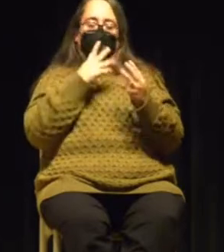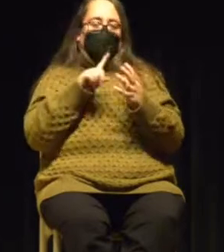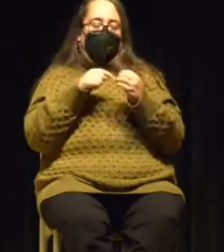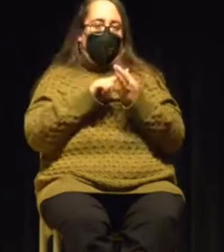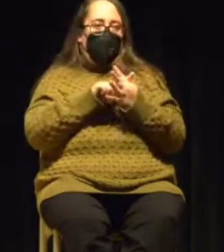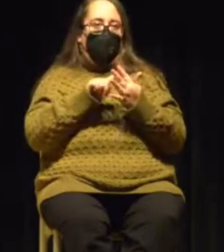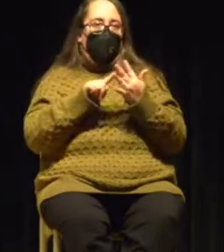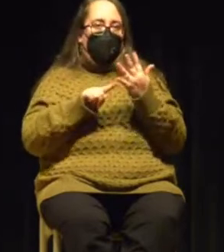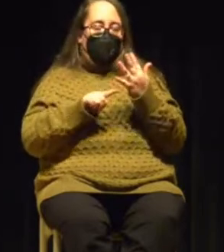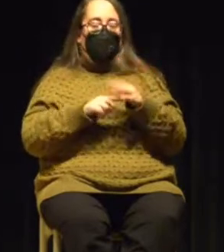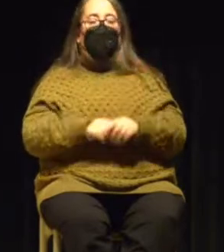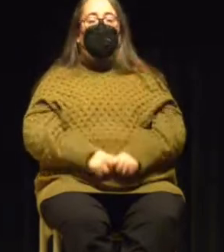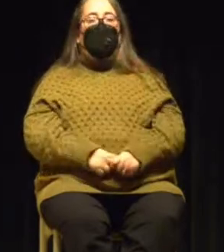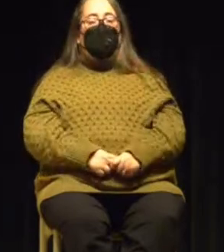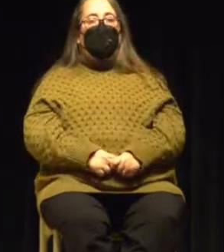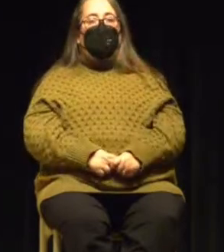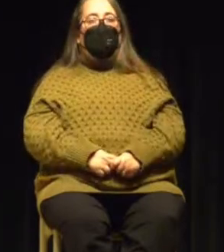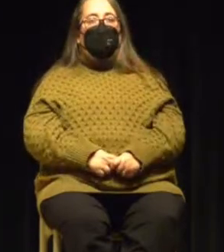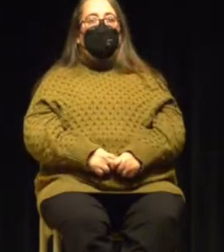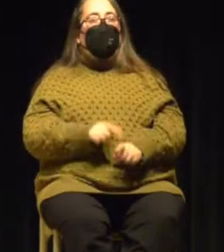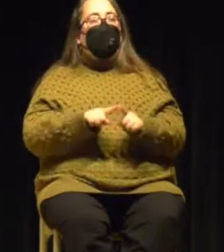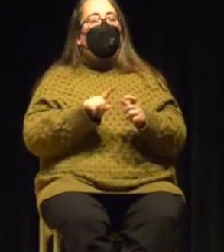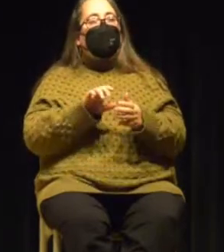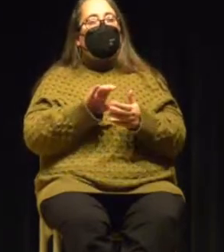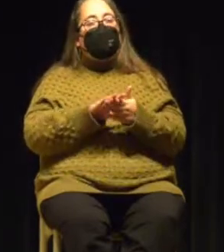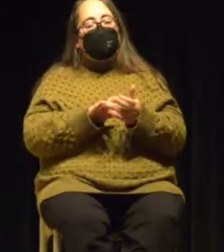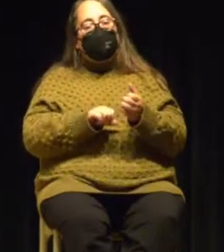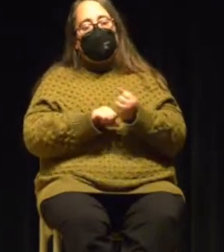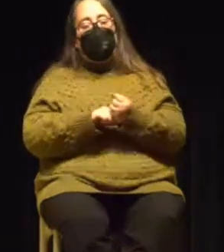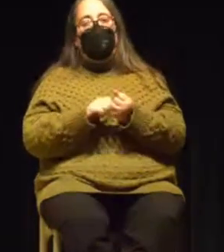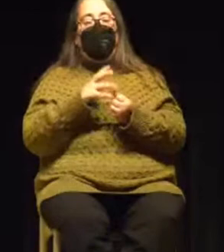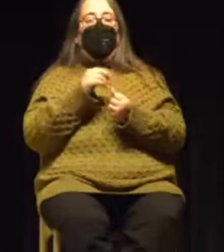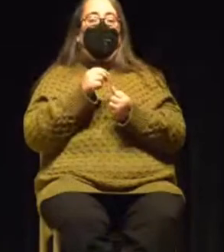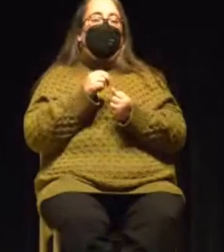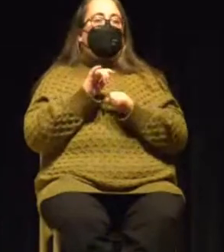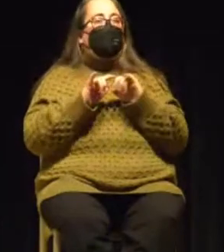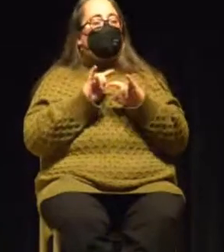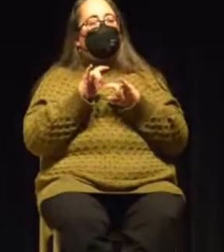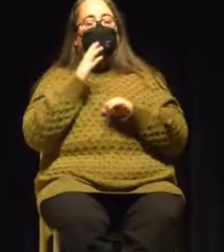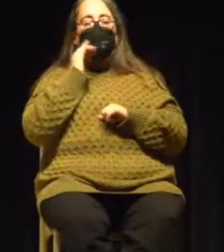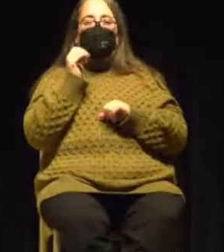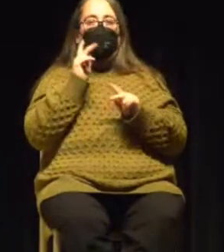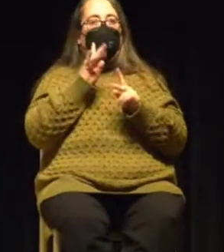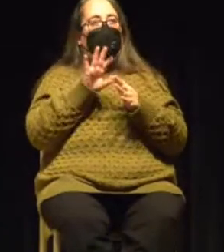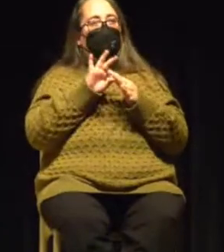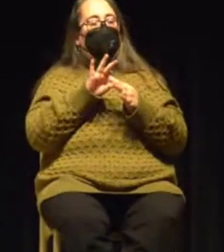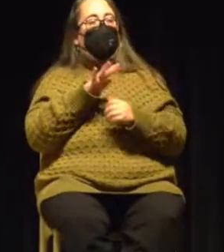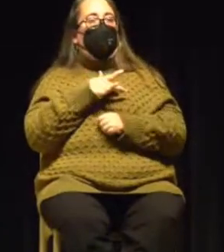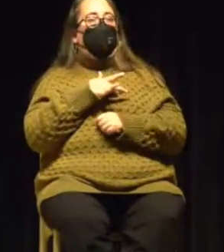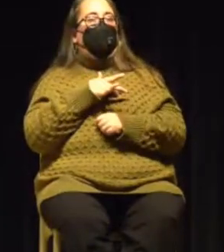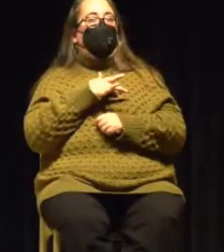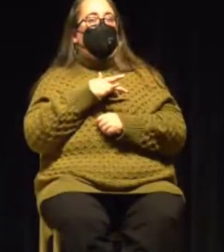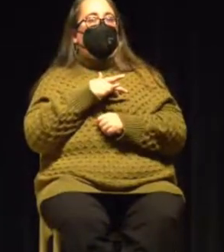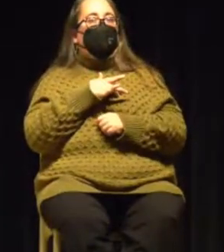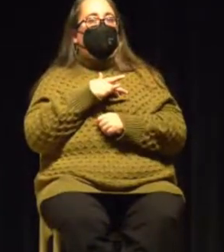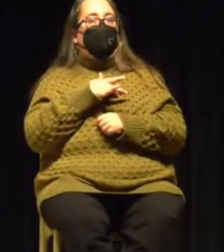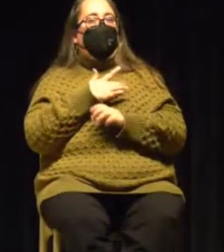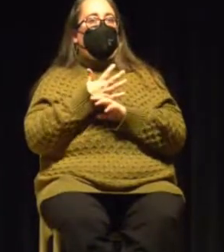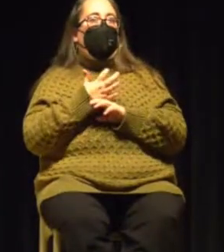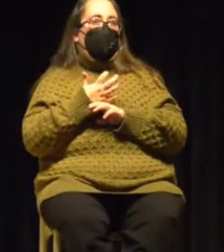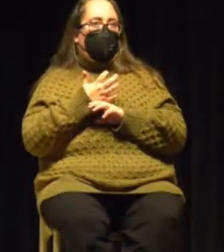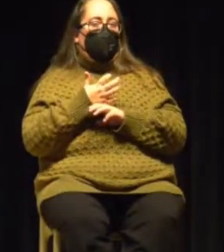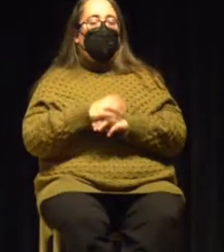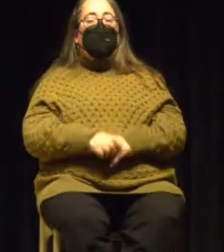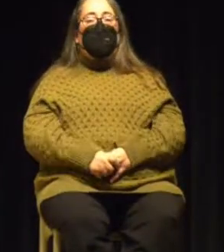those things. Though I couldn't believe the support we got and the outpouring of love because people were so touched by the plight. And it